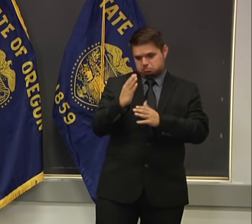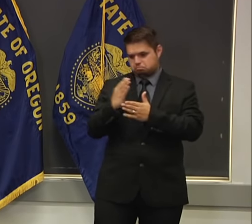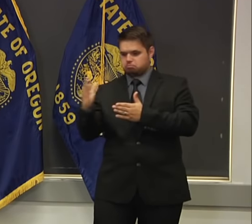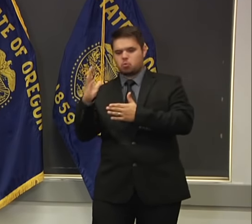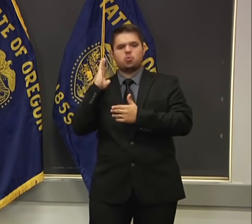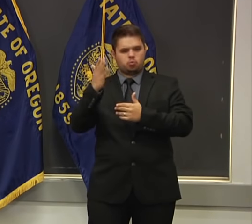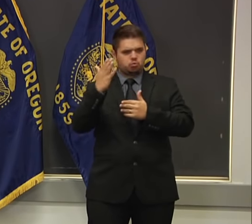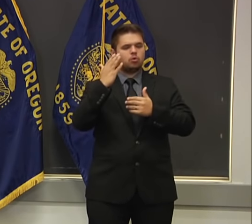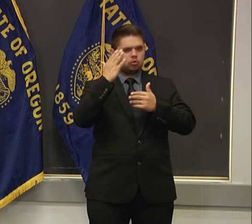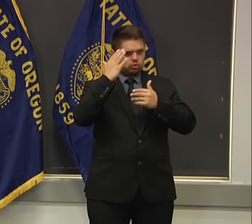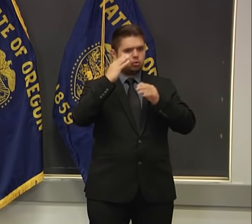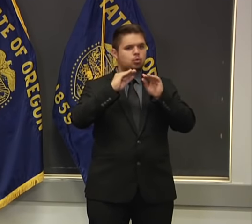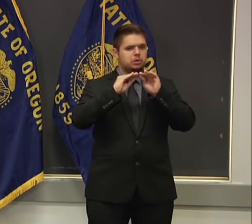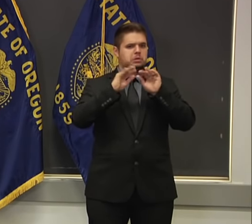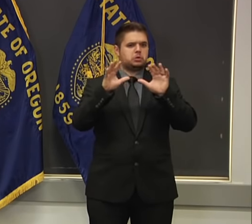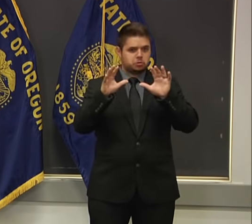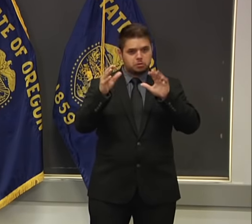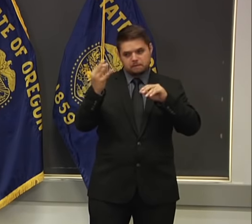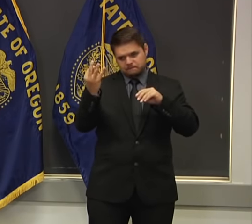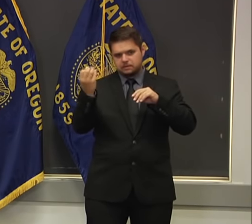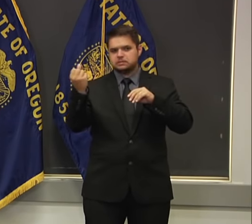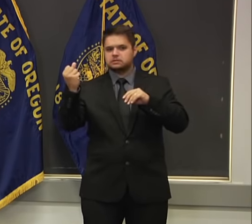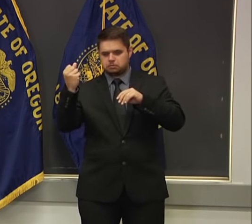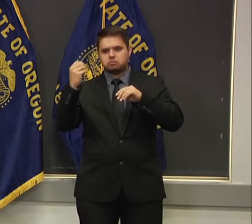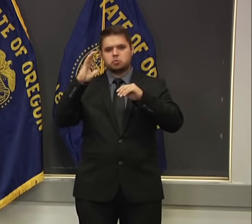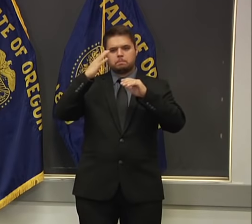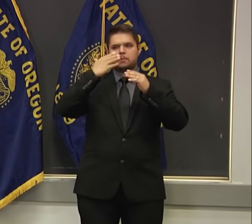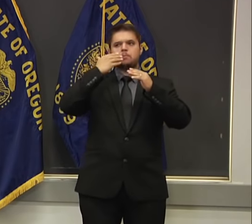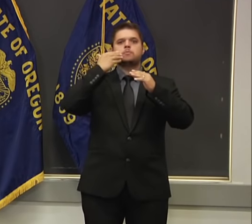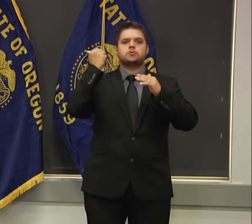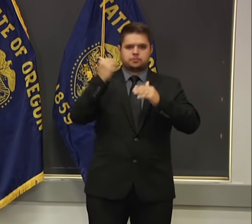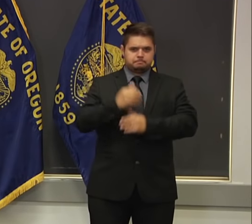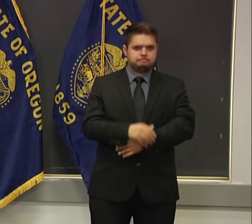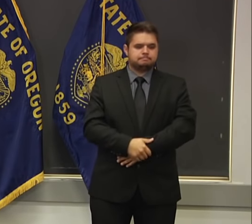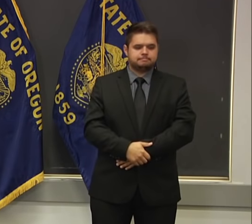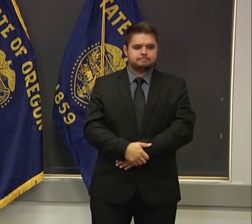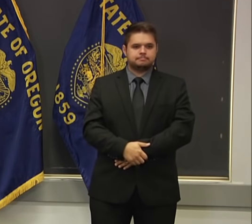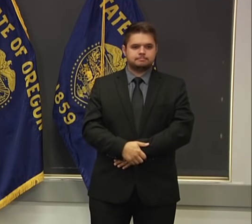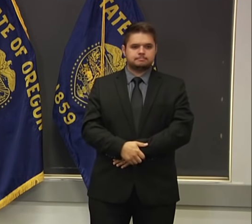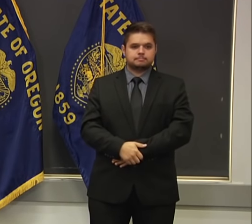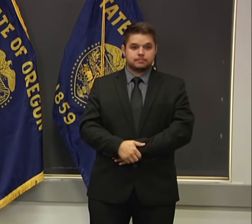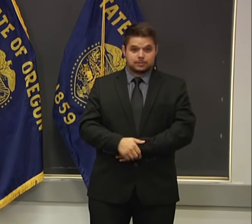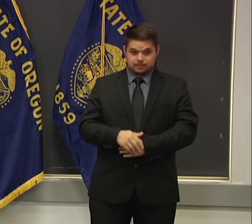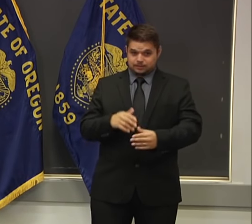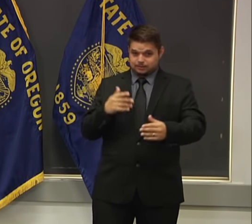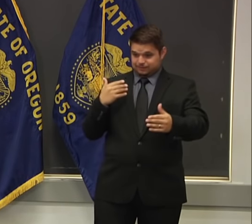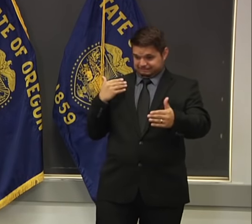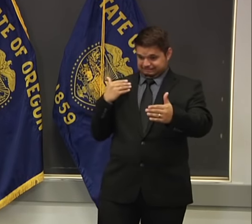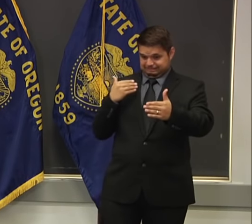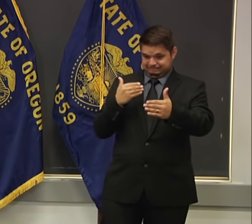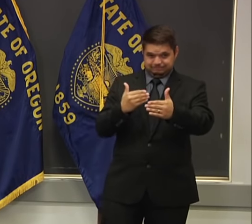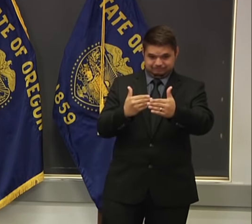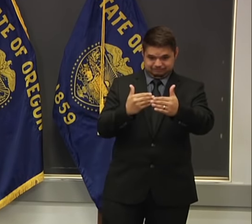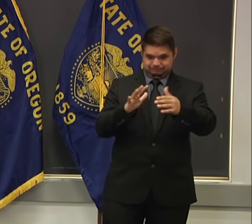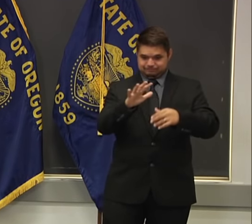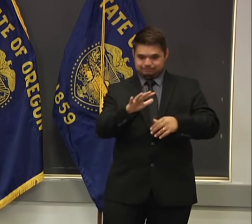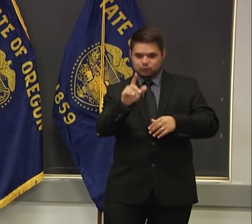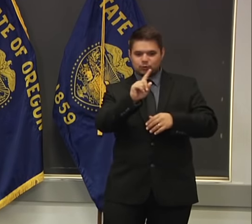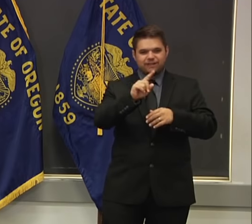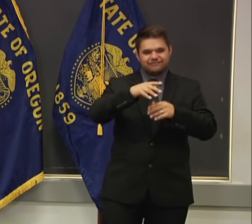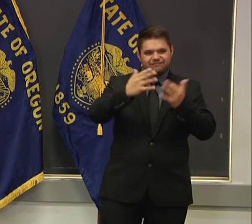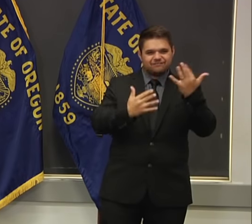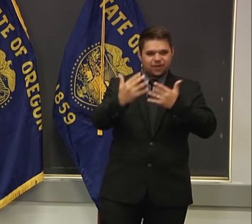the course of Friday and Saturday. That might not be the case near active Oregon fires or places in southern Oregon